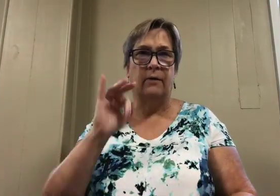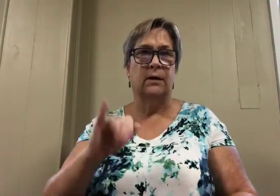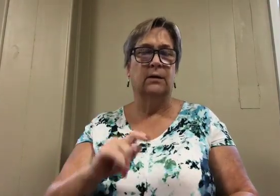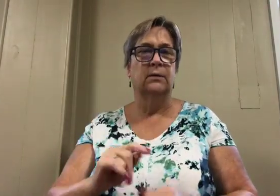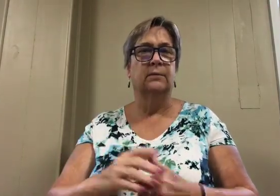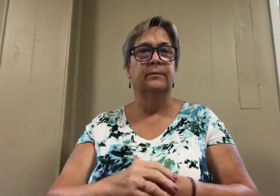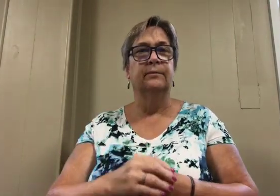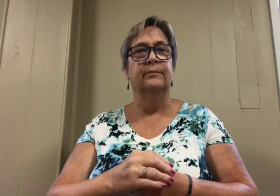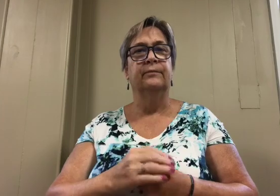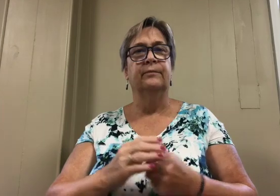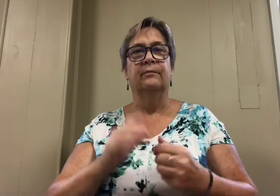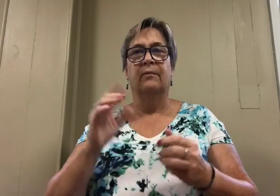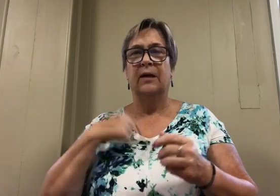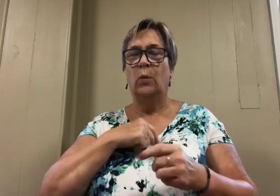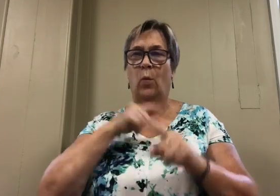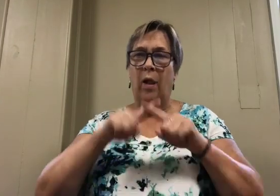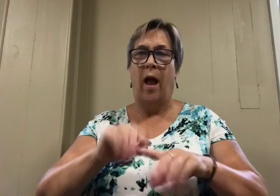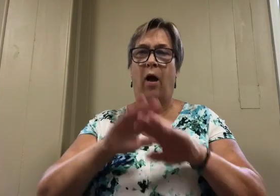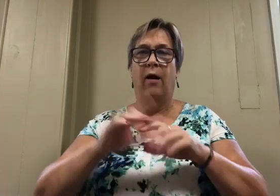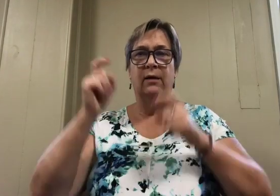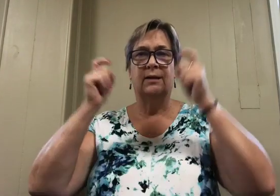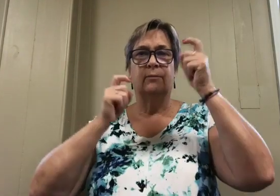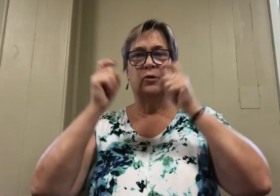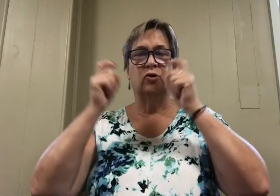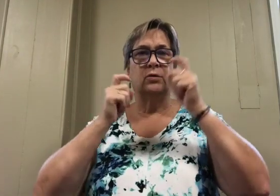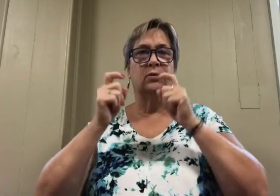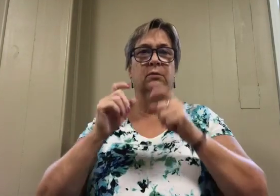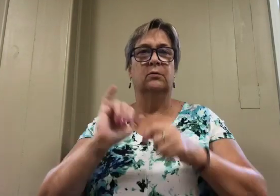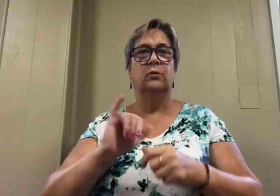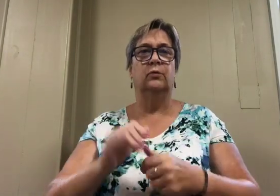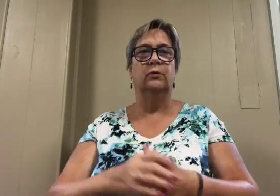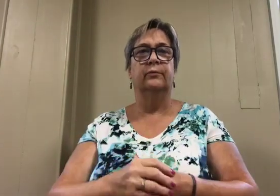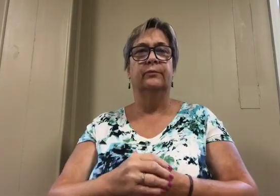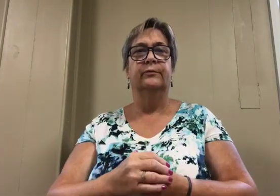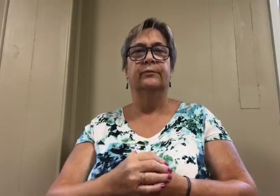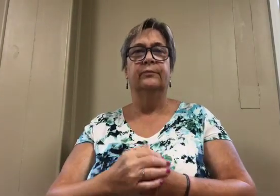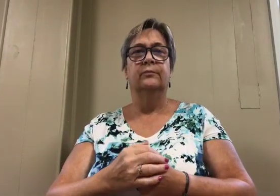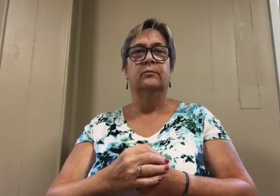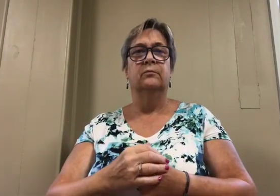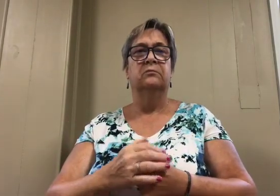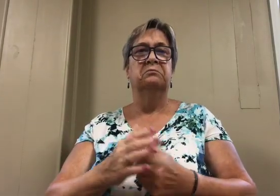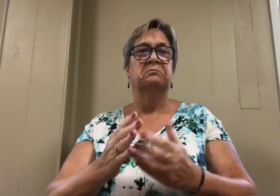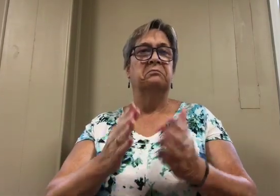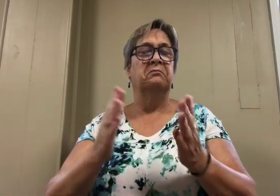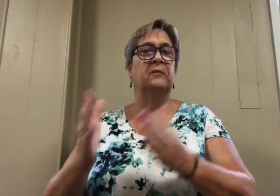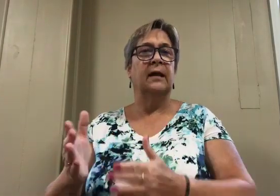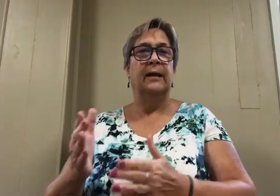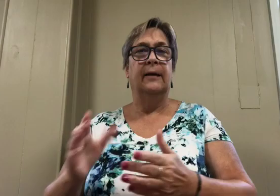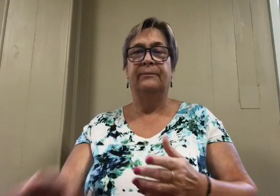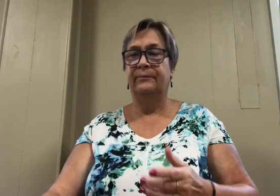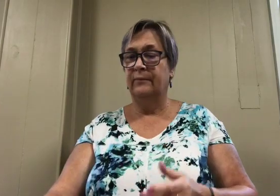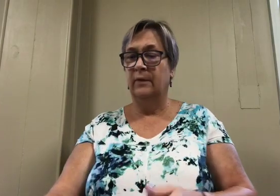masks, but just being aware of that and how important expression is as well.